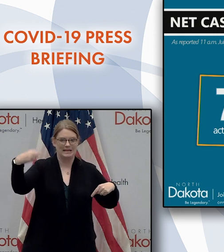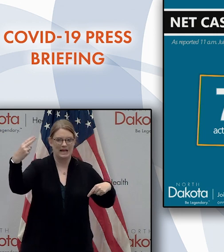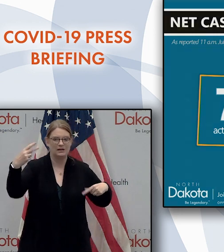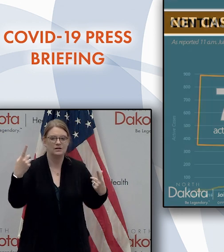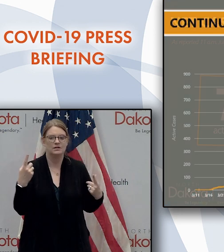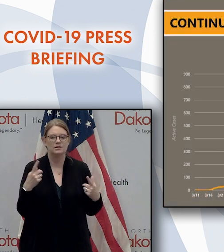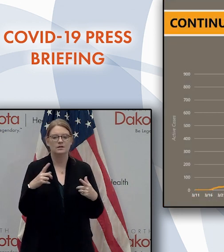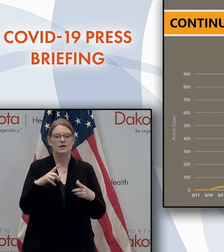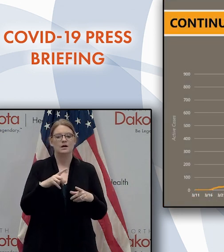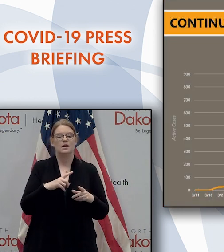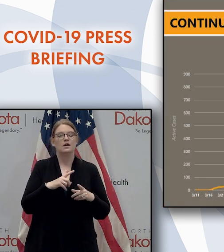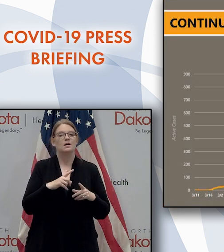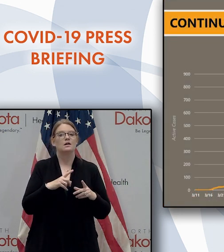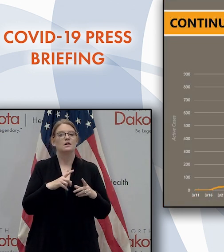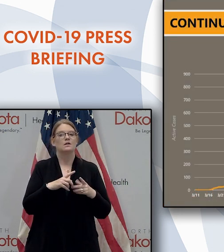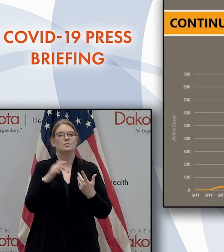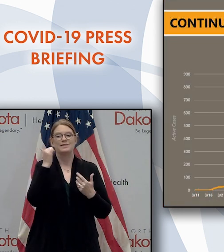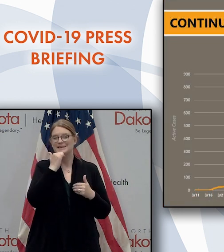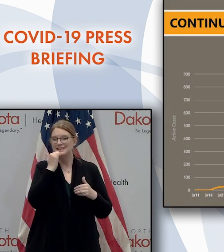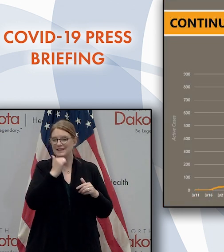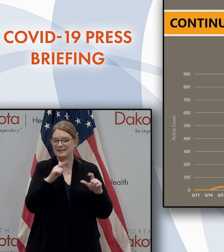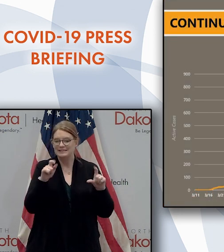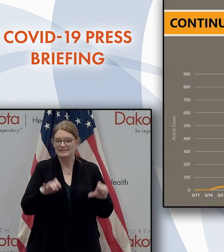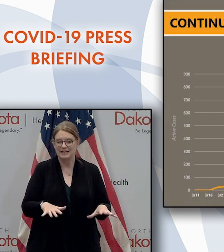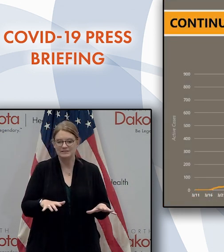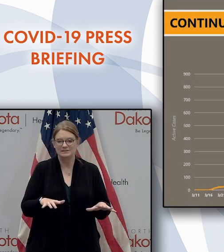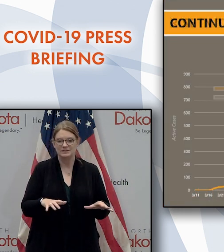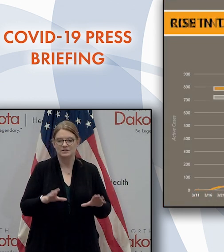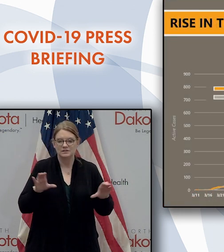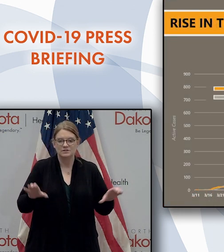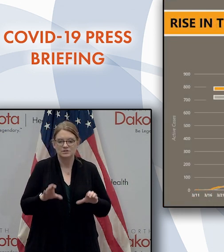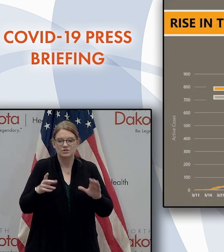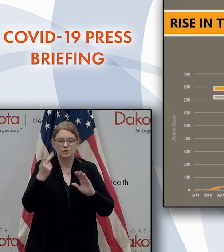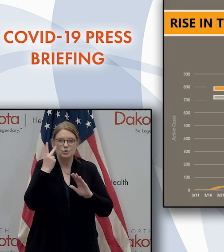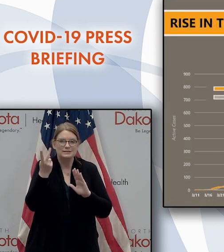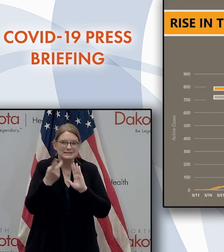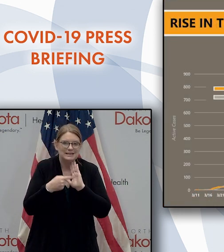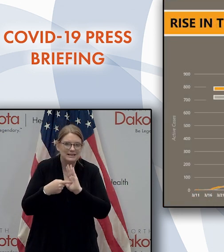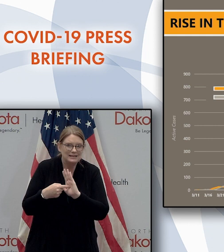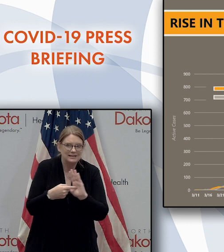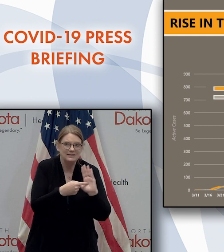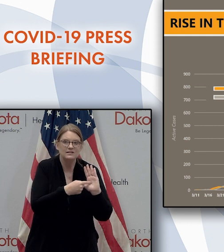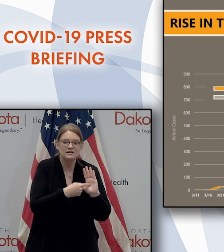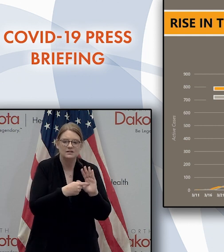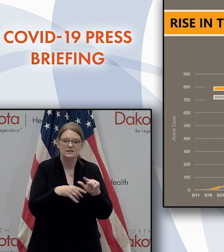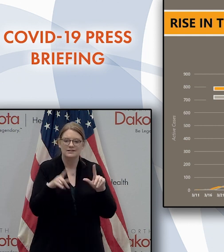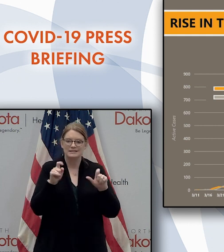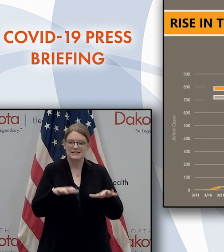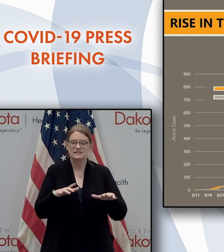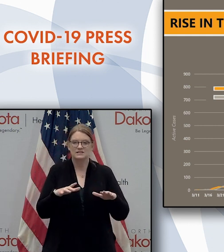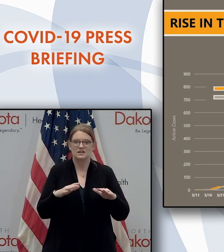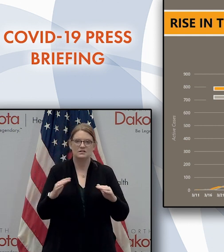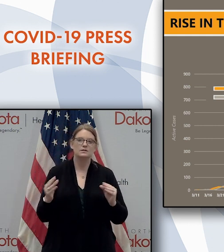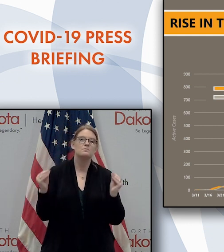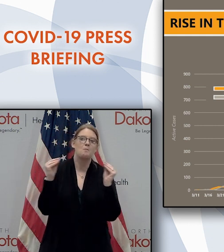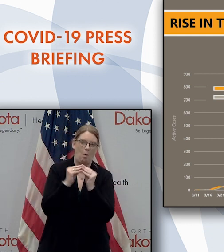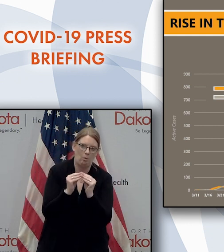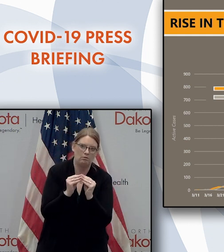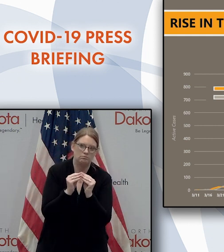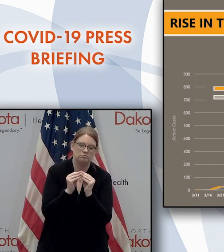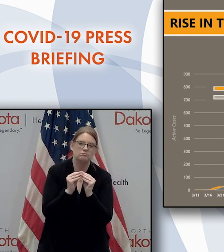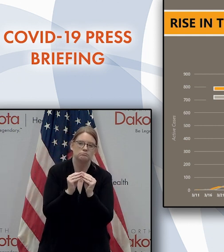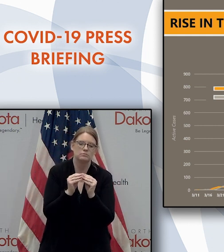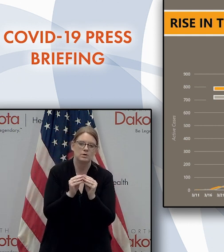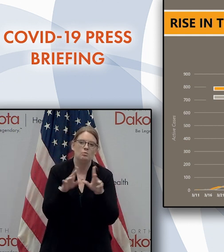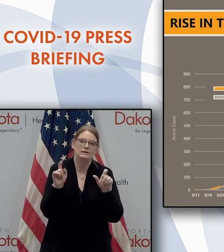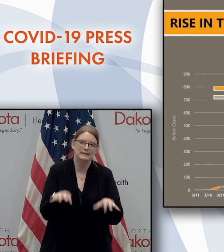those active cases with the daily test conducted, you can see again that our testing is up substantially from that point in